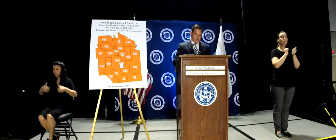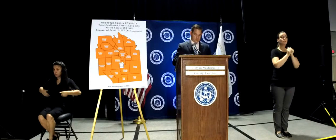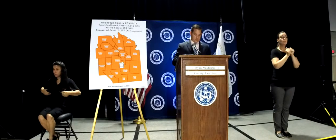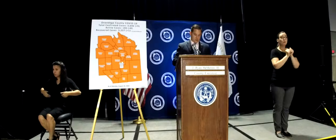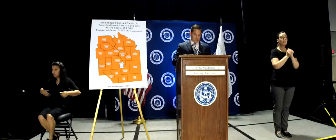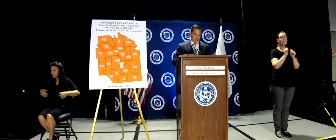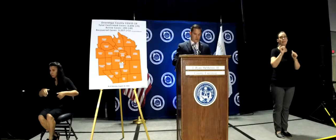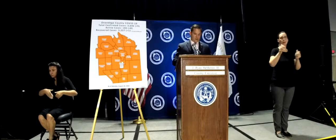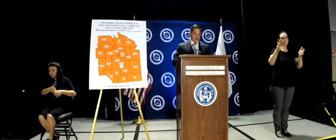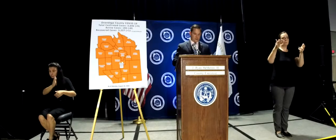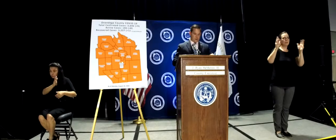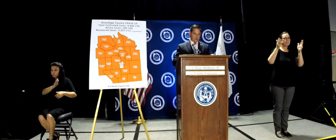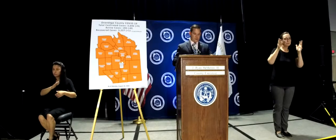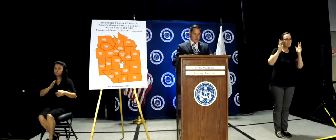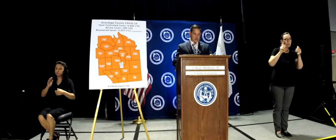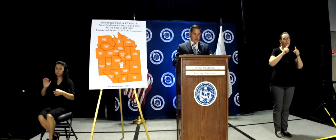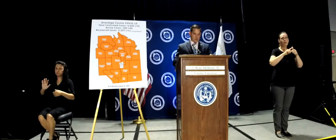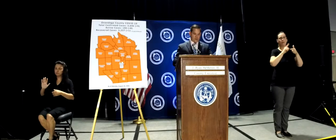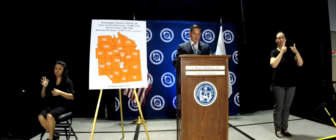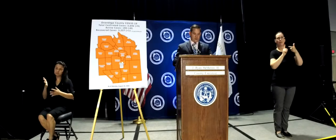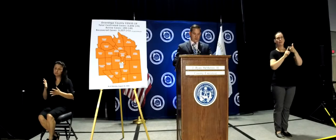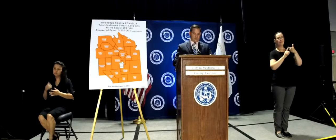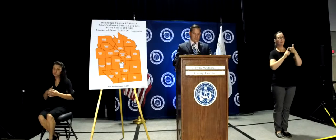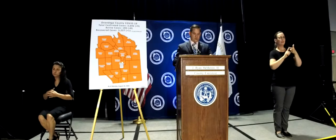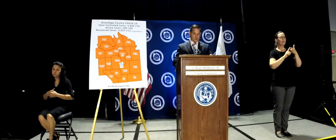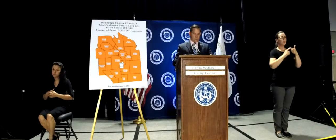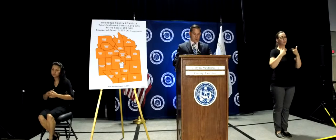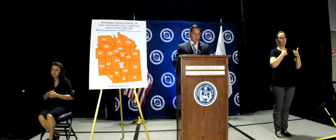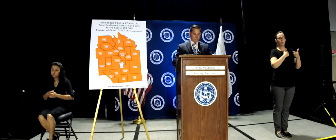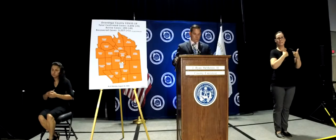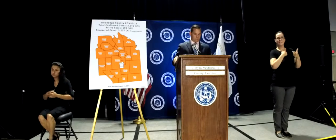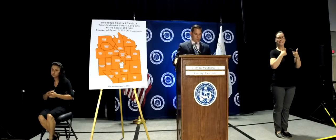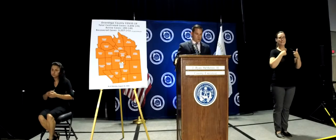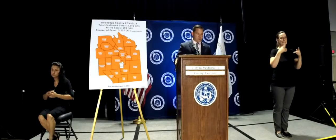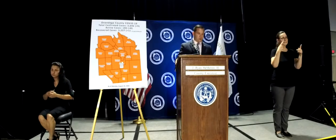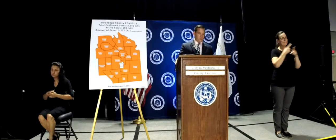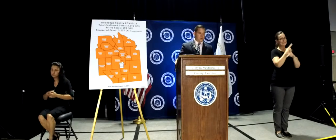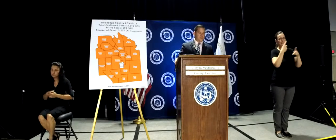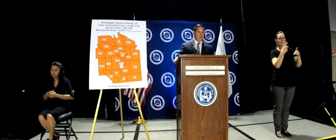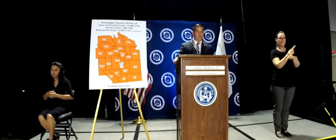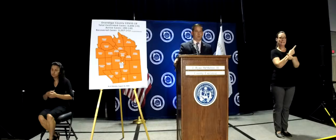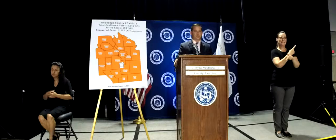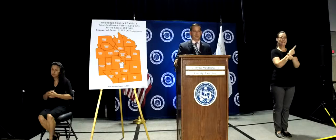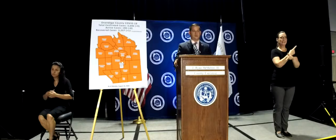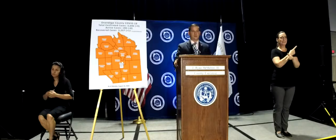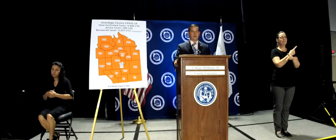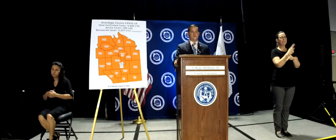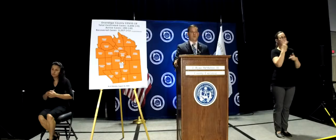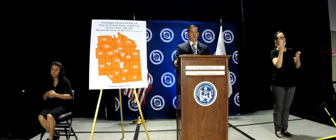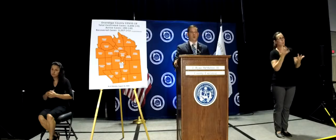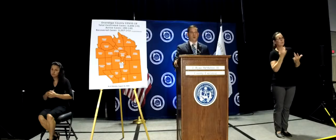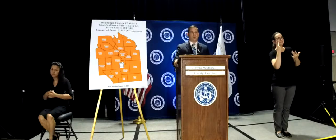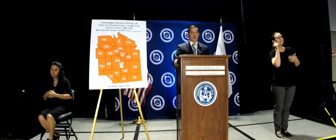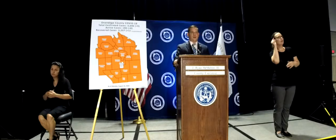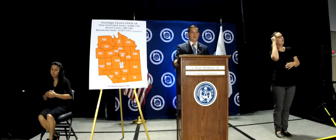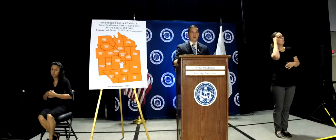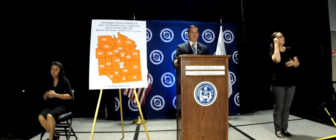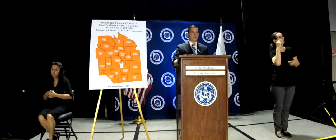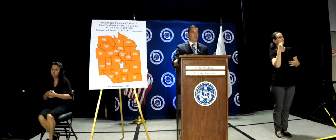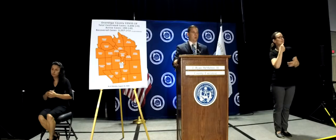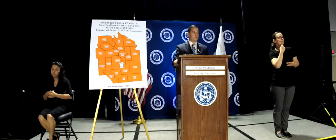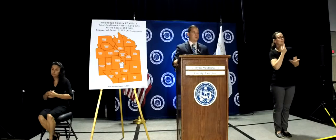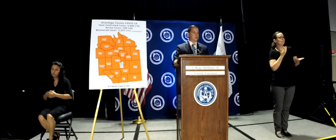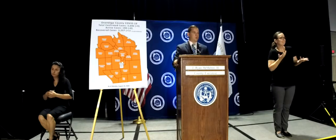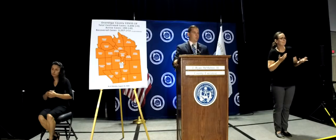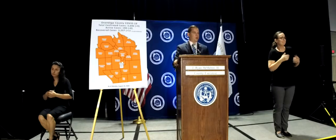basketball. I know I've had lots of questions on that. We asked that question as well. And certainly we continue to push and advocate for